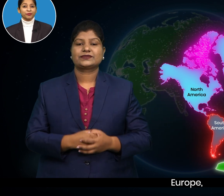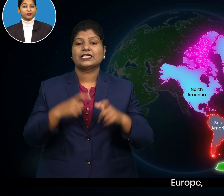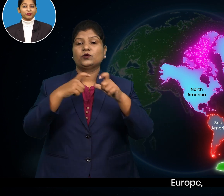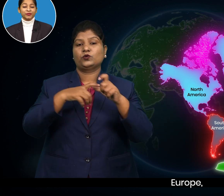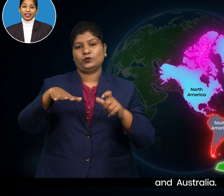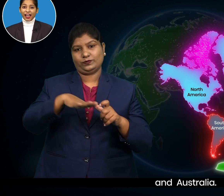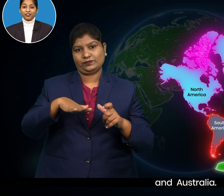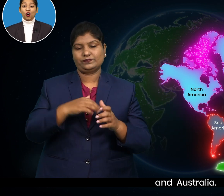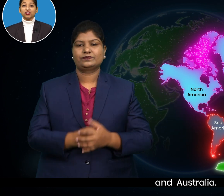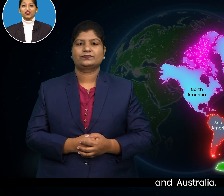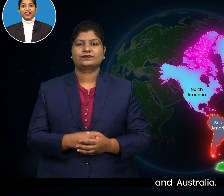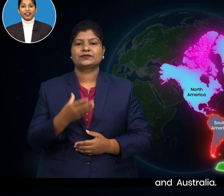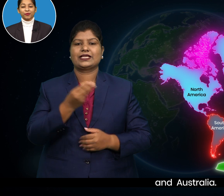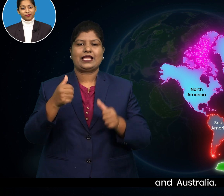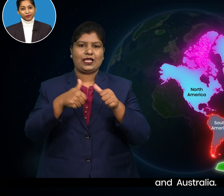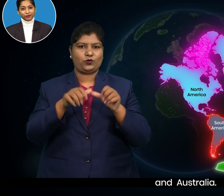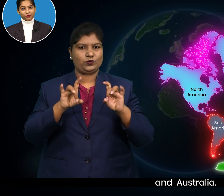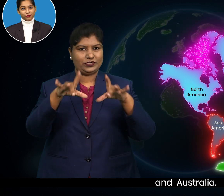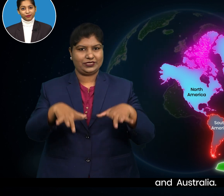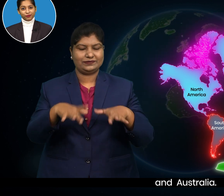Europe and Australia.